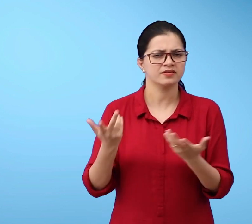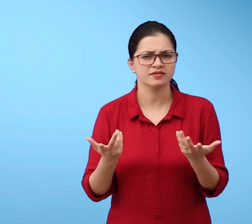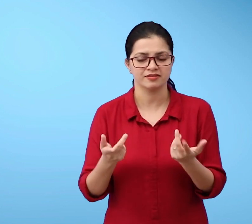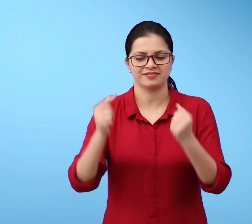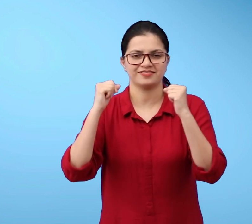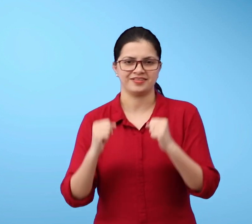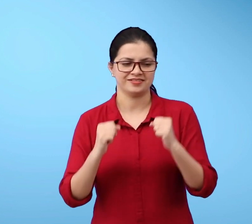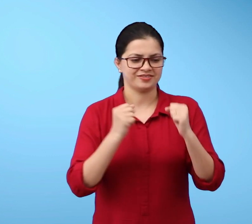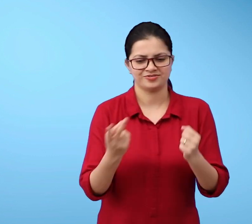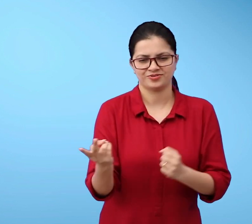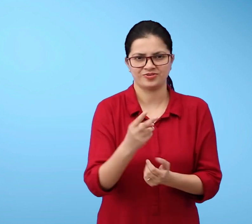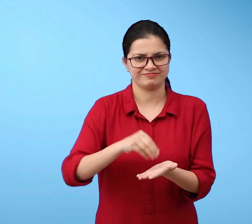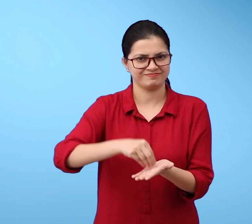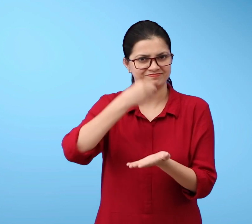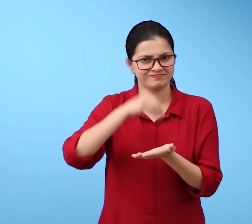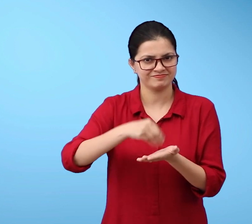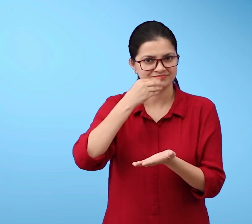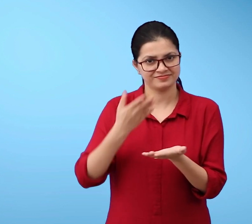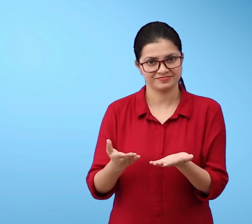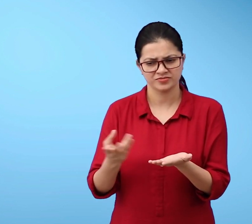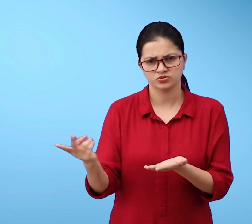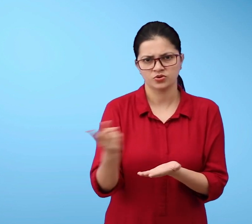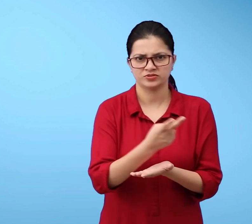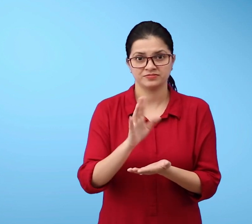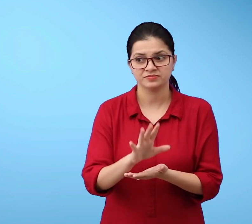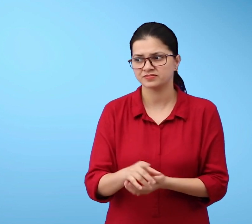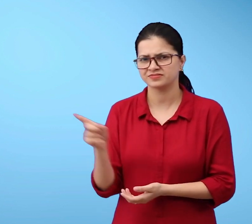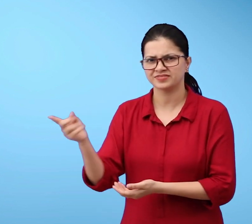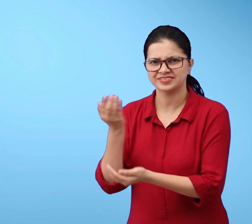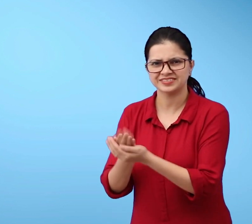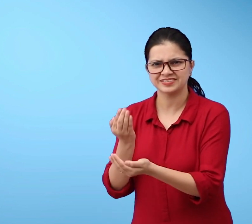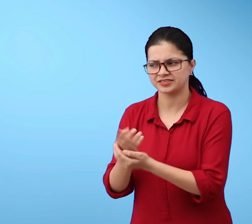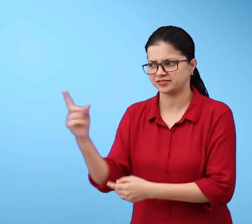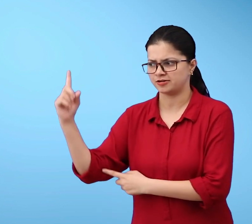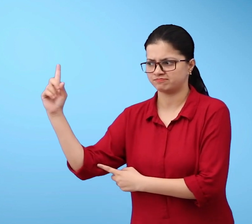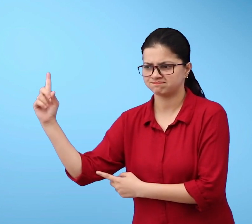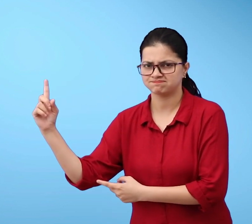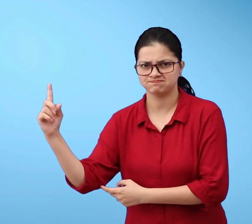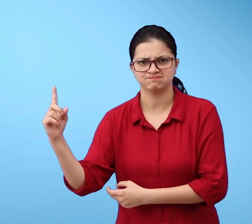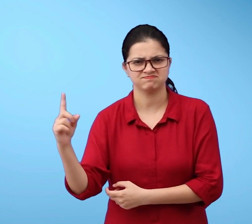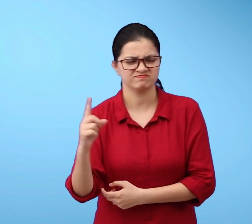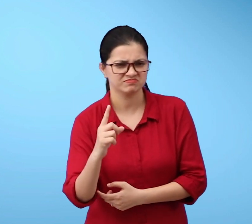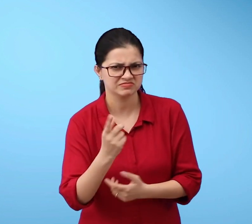Once, as they sat down to eat, a beggar came and asked for some food.